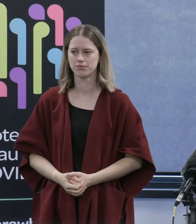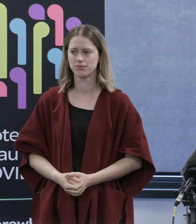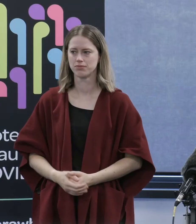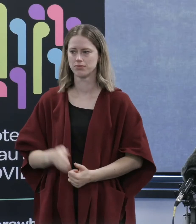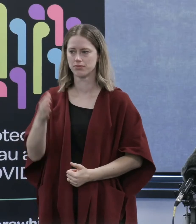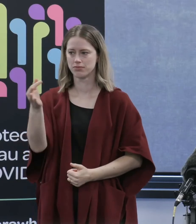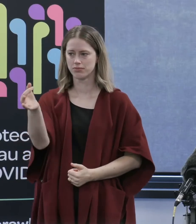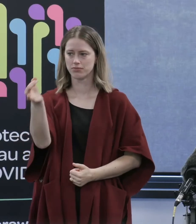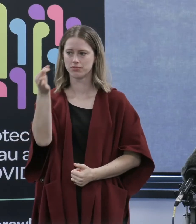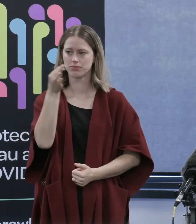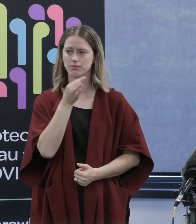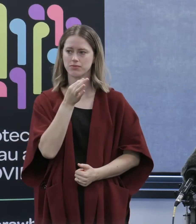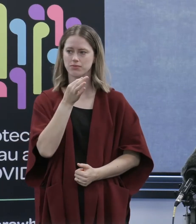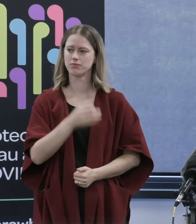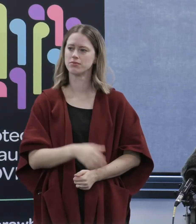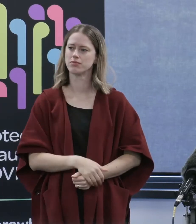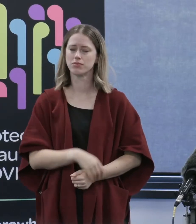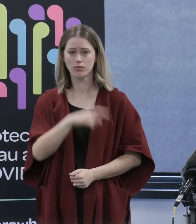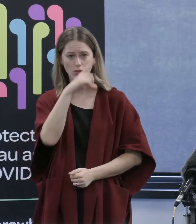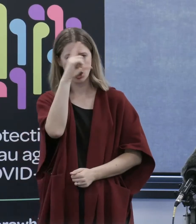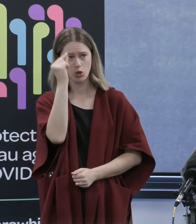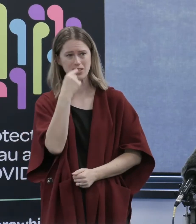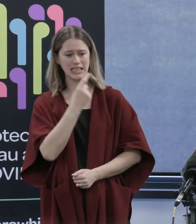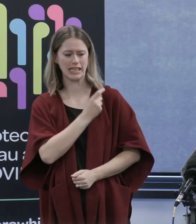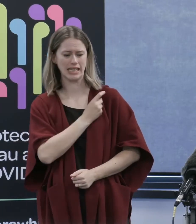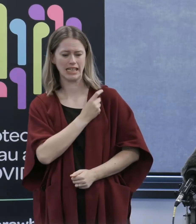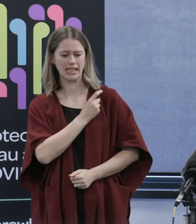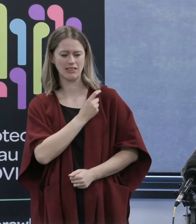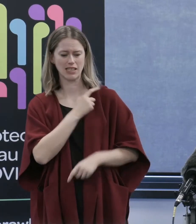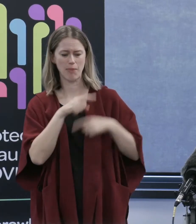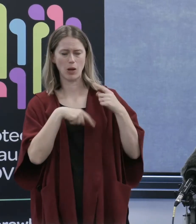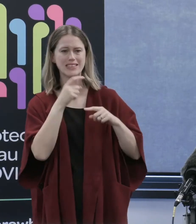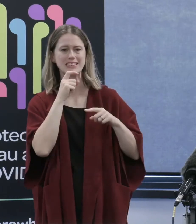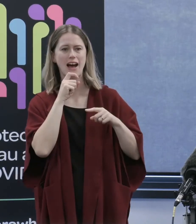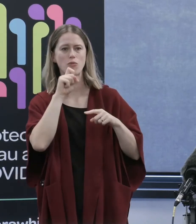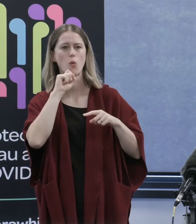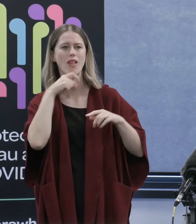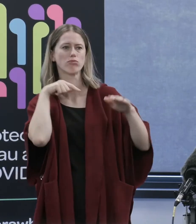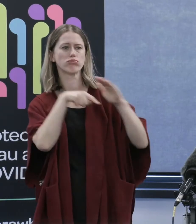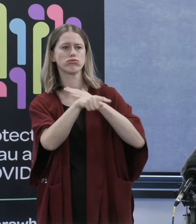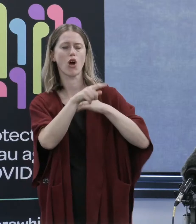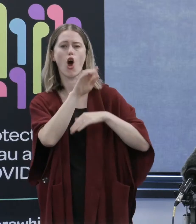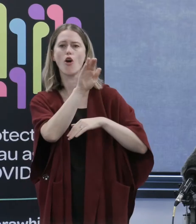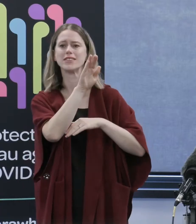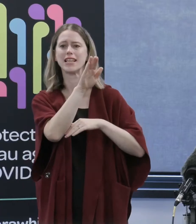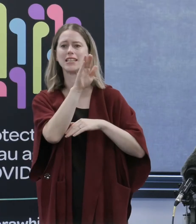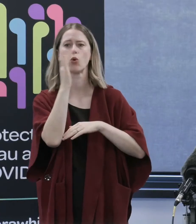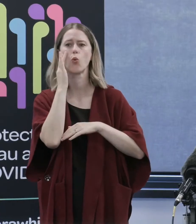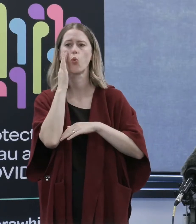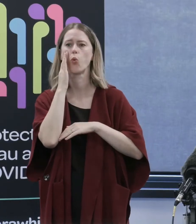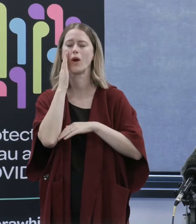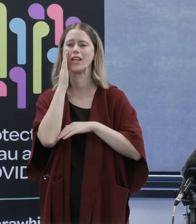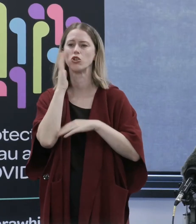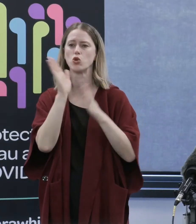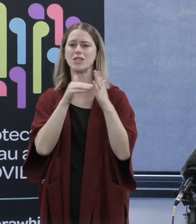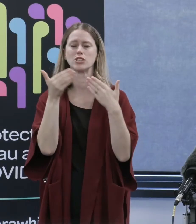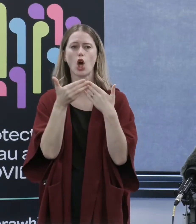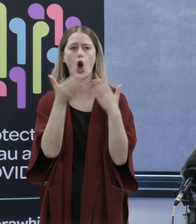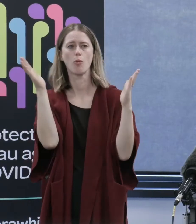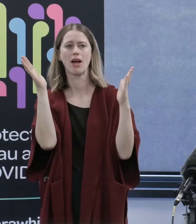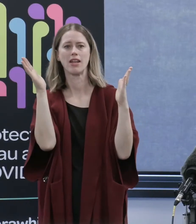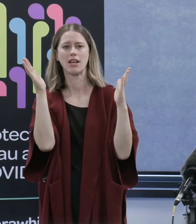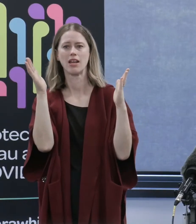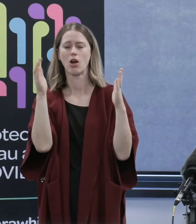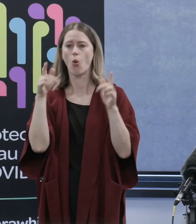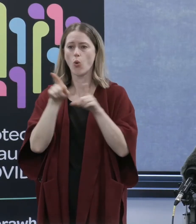as a follow-up to that, so nurses say they're nervous about an exodus of staff as soon as the borders open, and the CHBs accommodate people wanting to use up